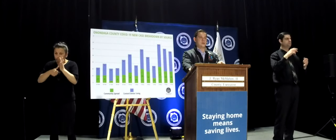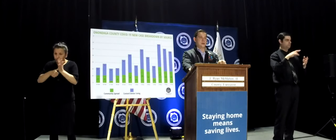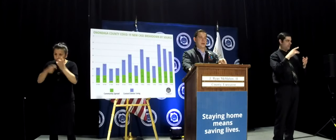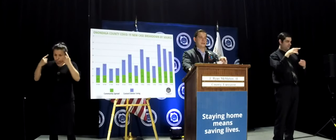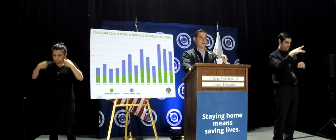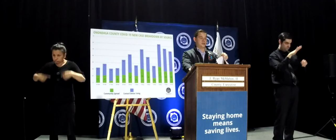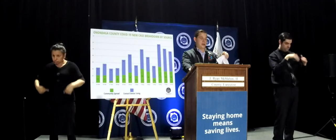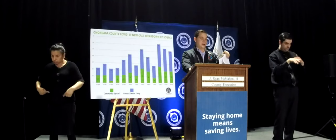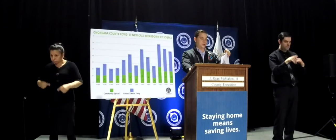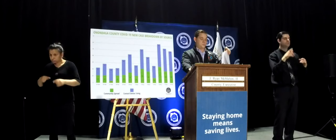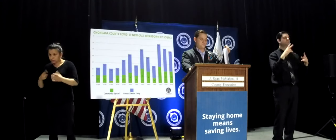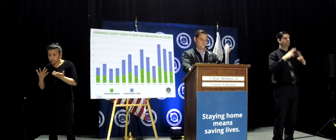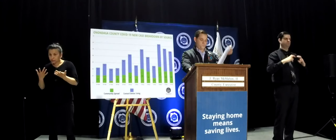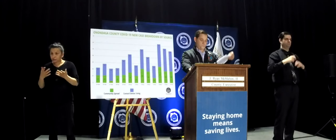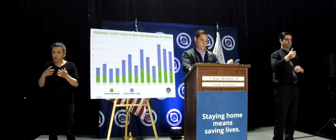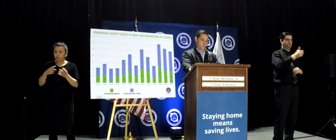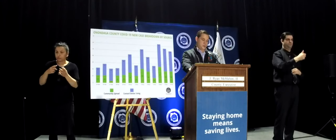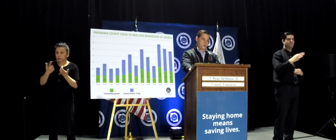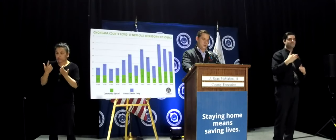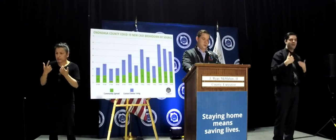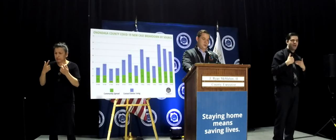questions, contact your doctor.